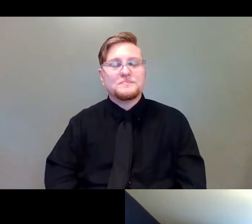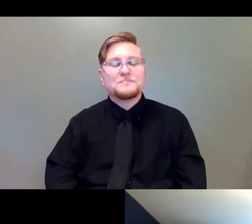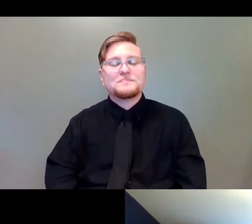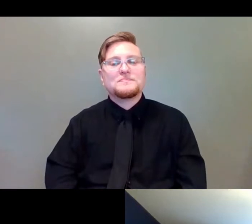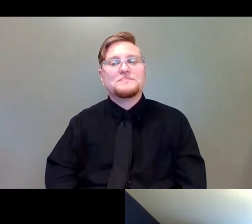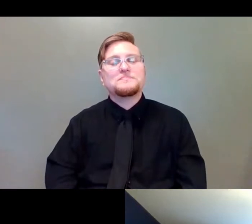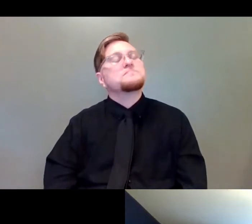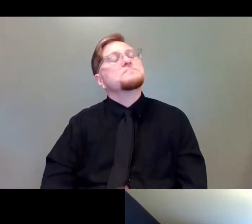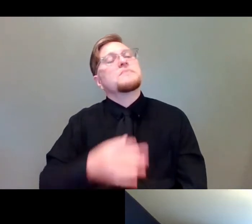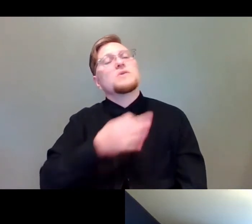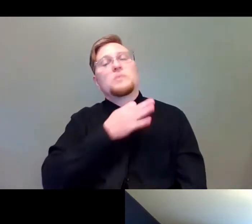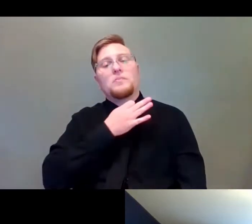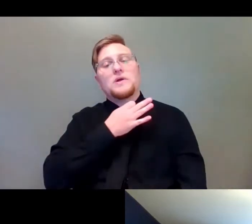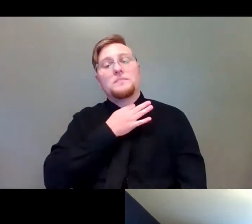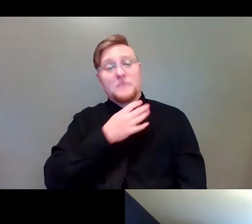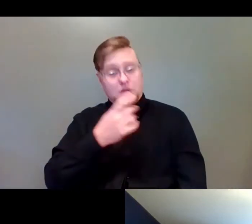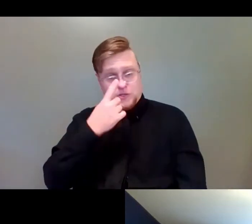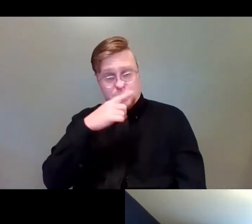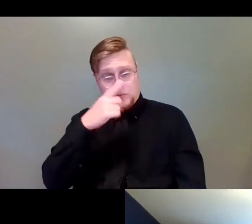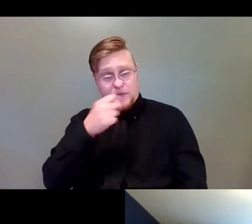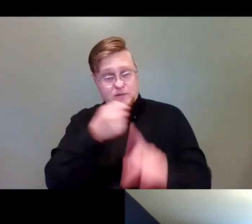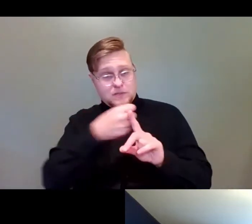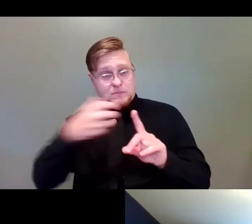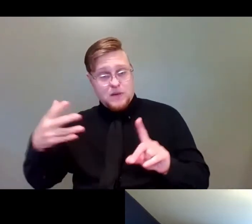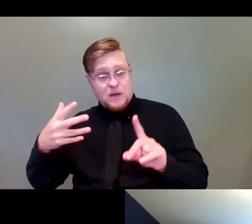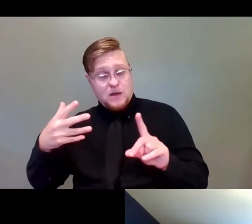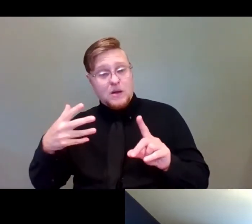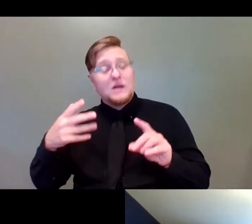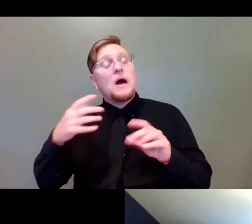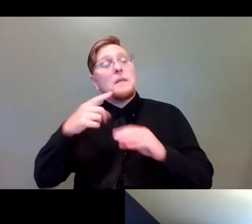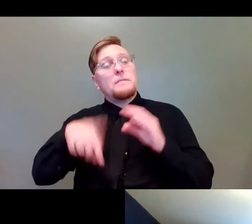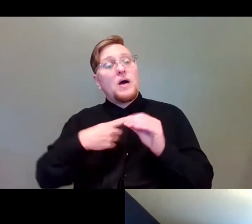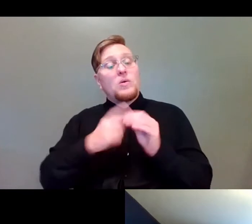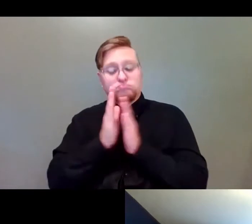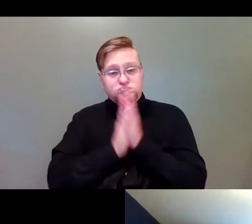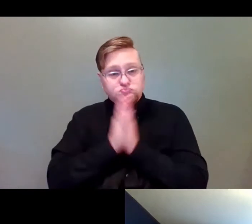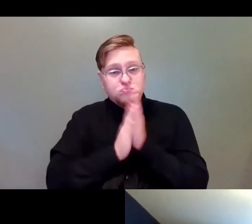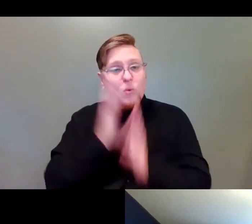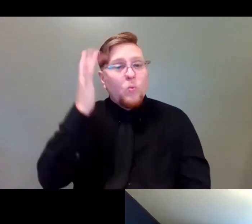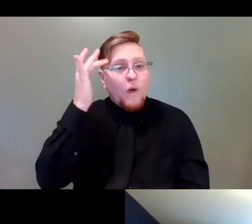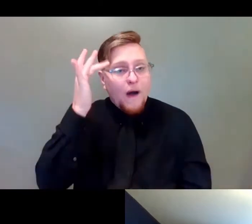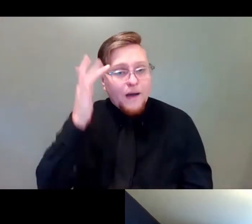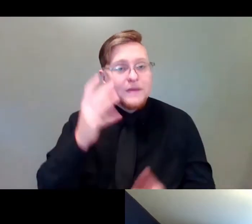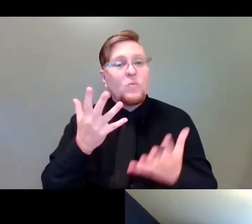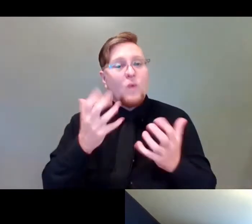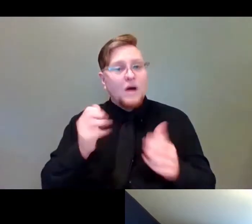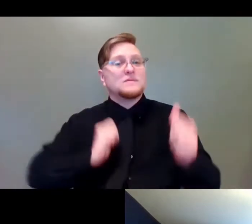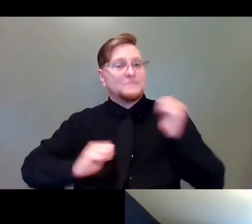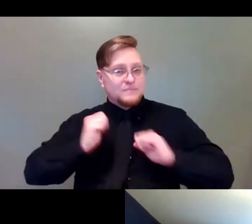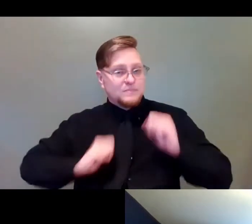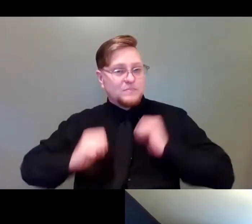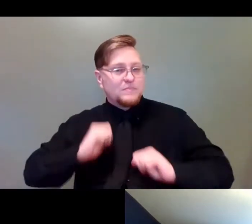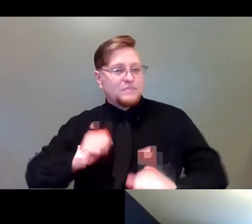if you could maybe tell us a little bit more about your motivation to create the documentary itself.